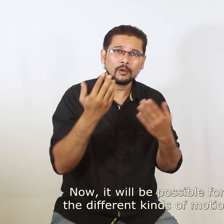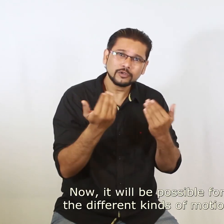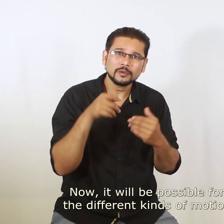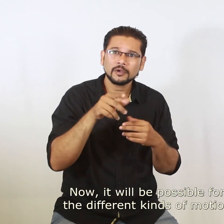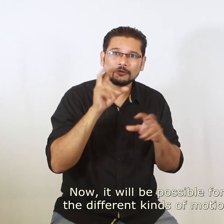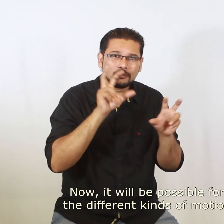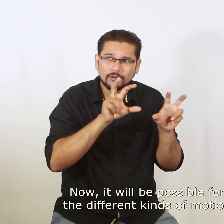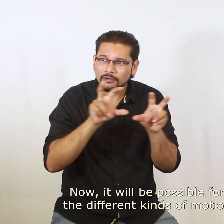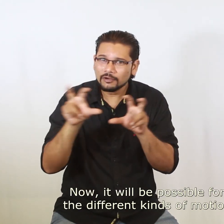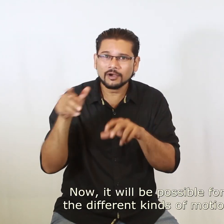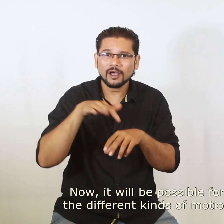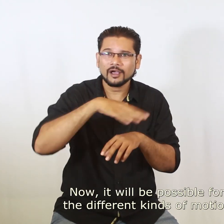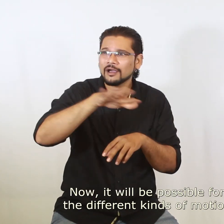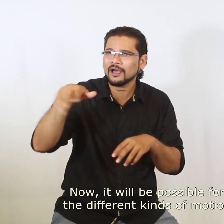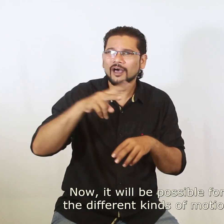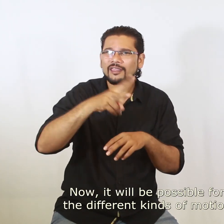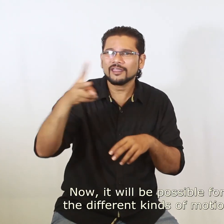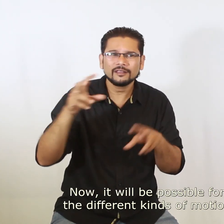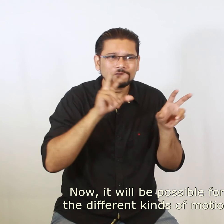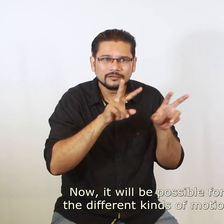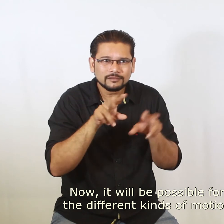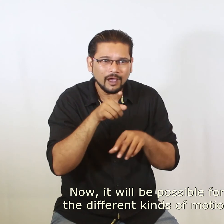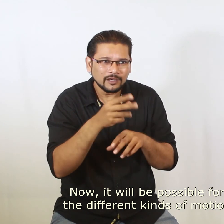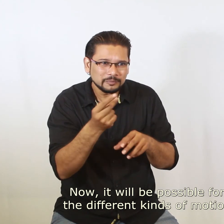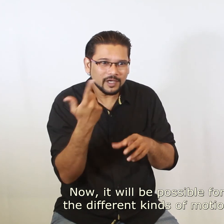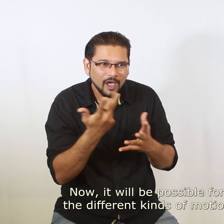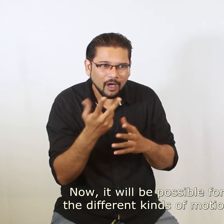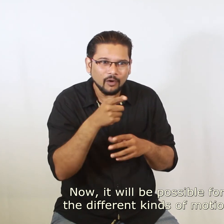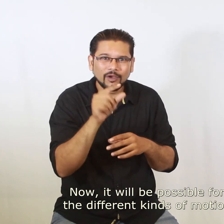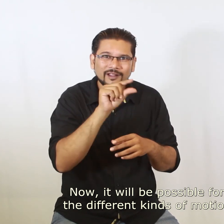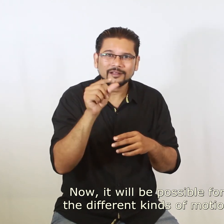Now, it will be possible for you to notice the different kinds of motions around you.